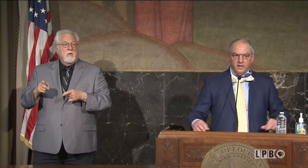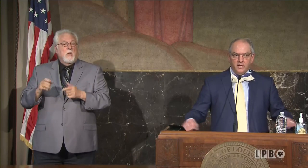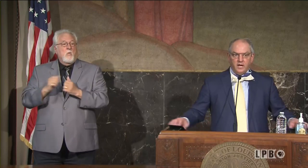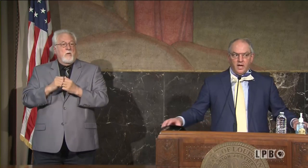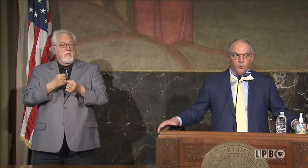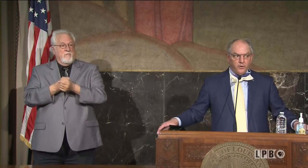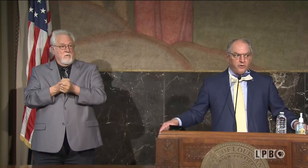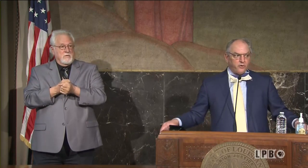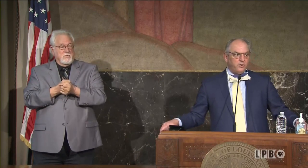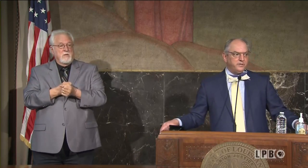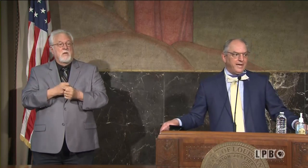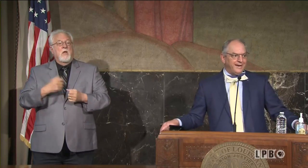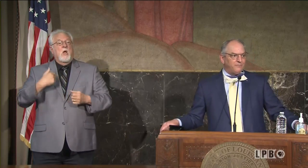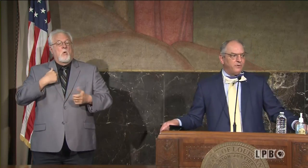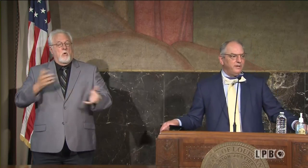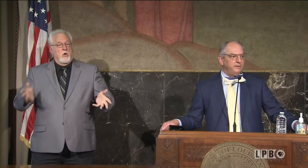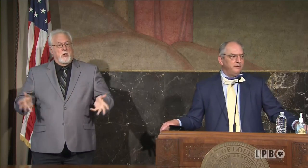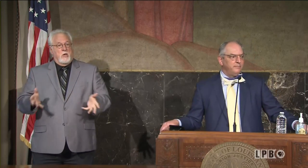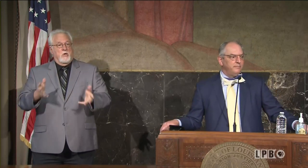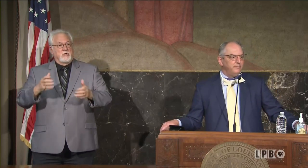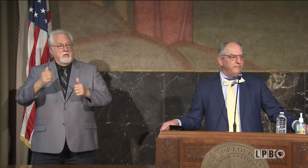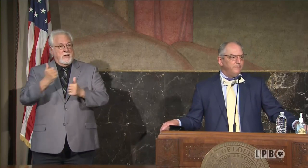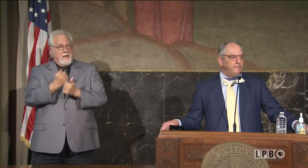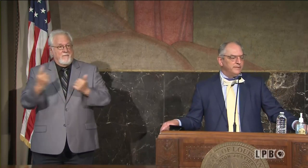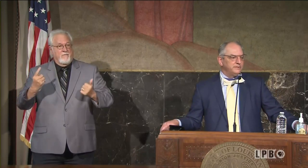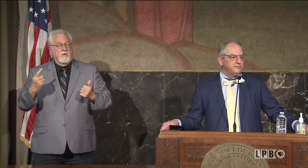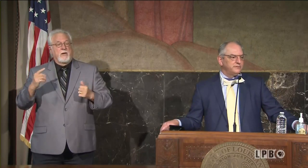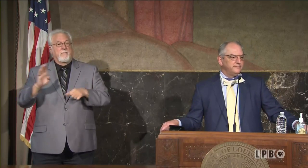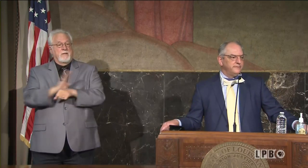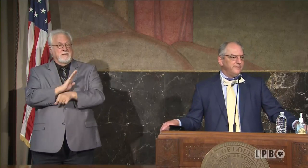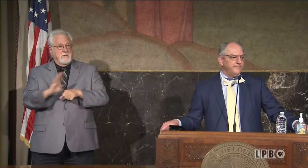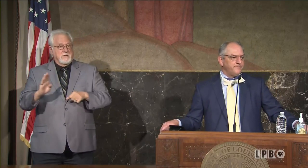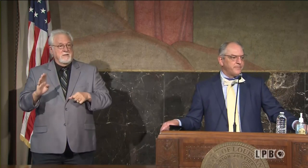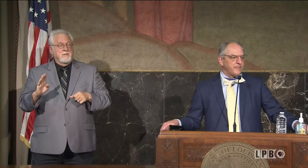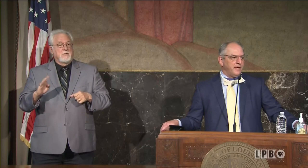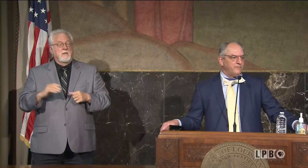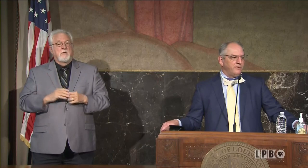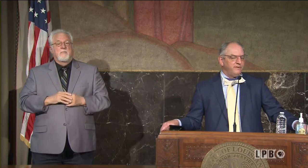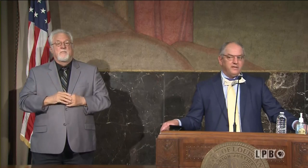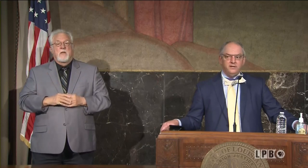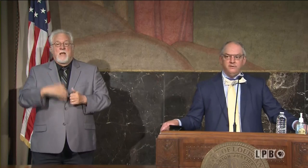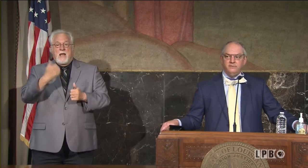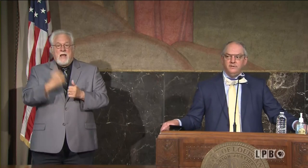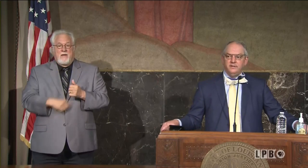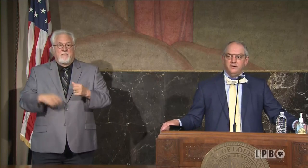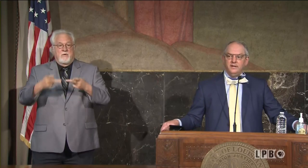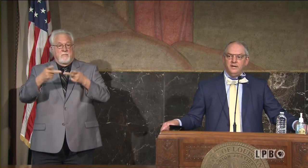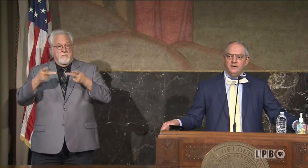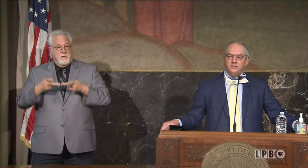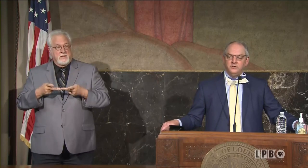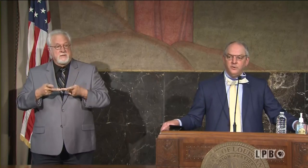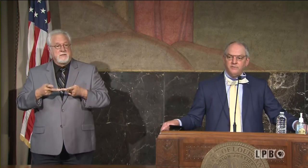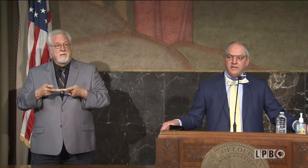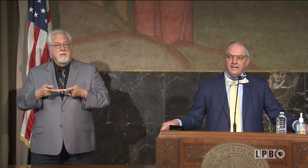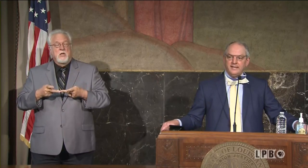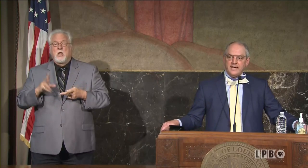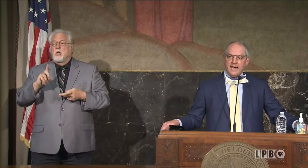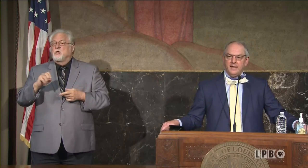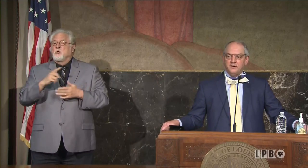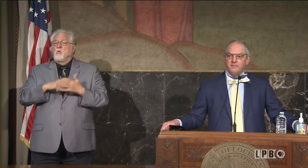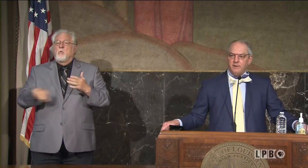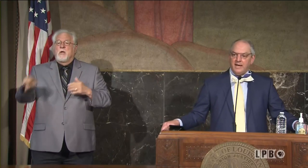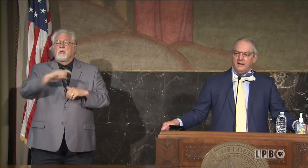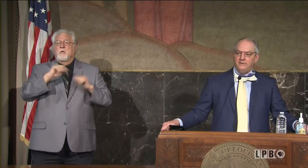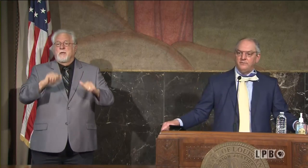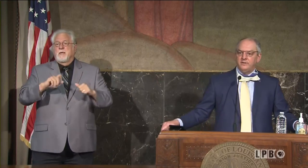enforcement. We are encouraging every business, every venue to do everything that they